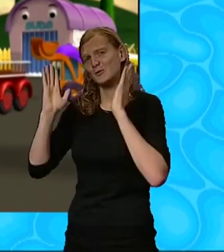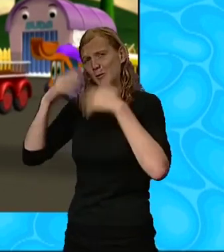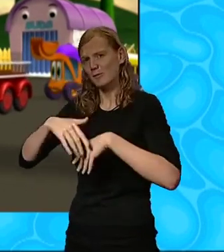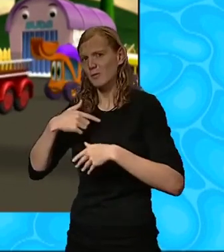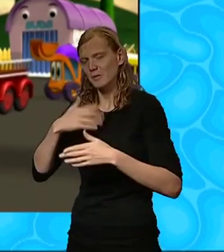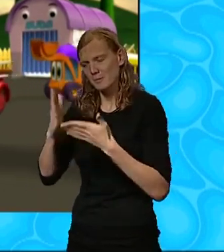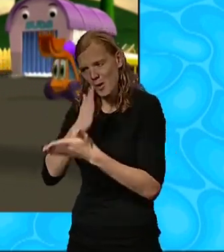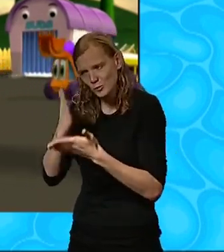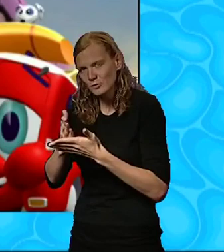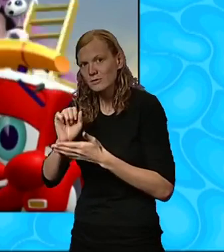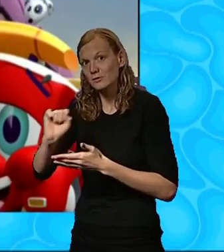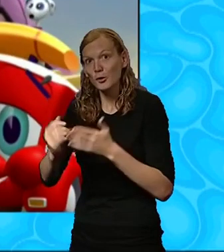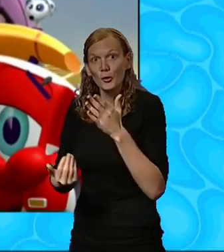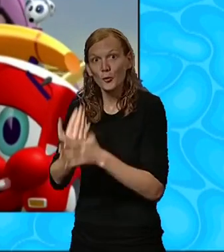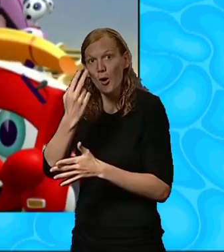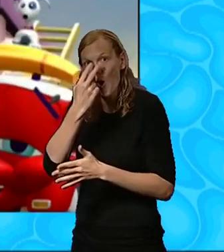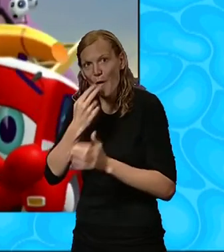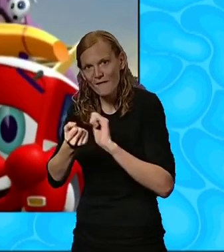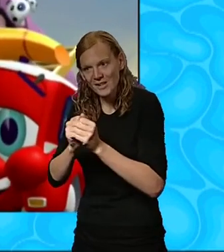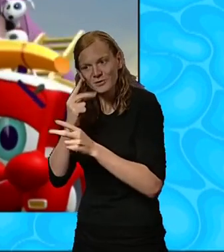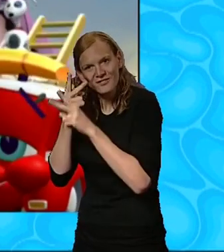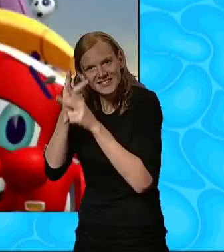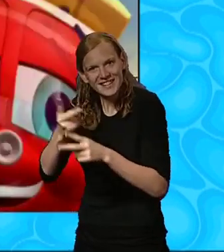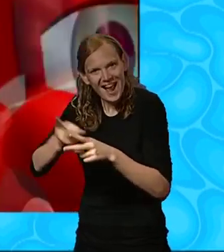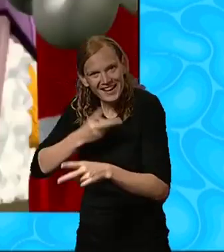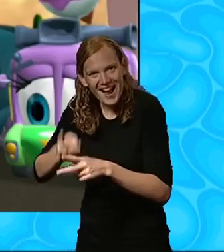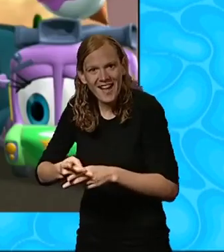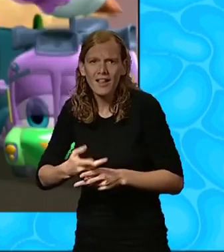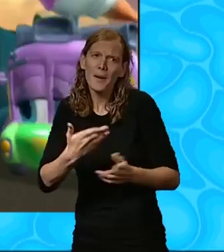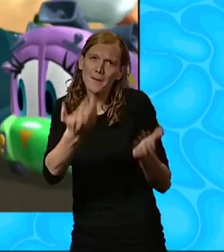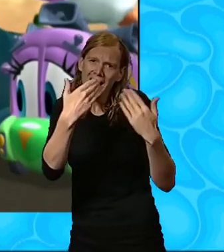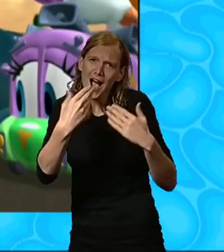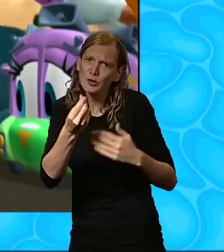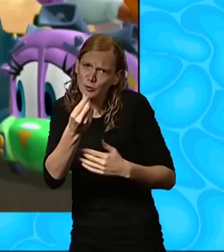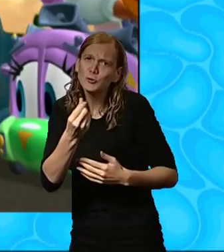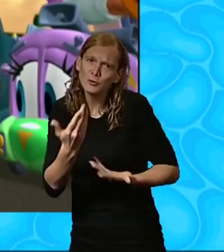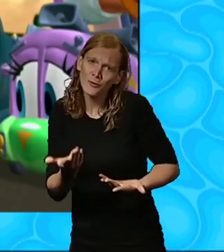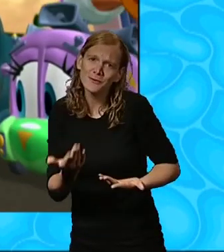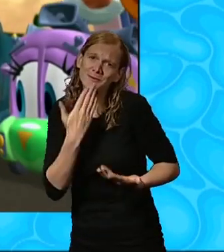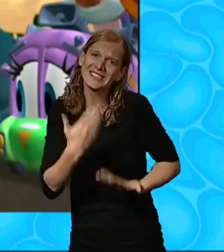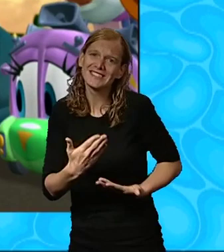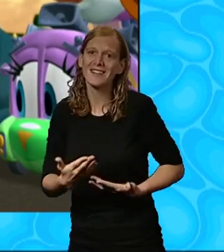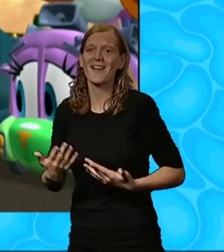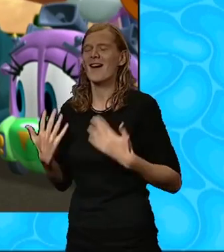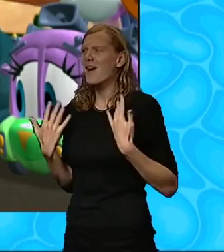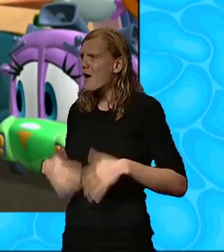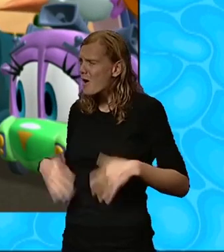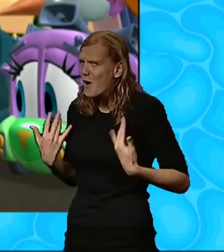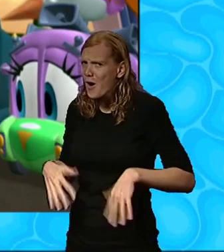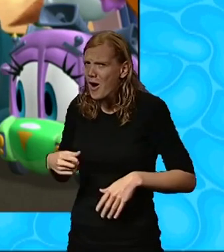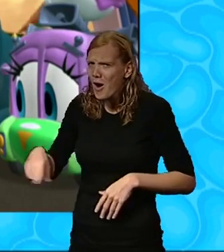again soon. Come back soon, Chief O'Dowd, please. Wow, who knew the old trucks were